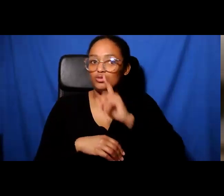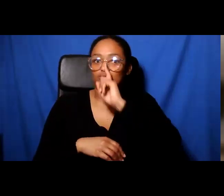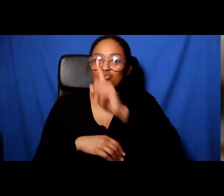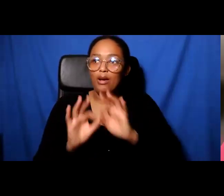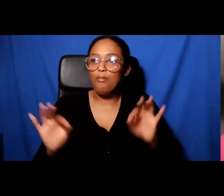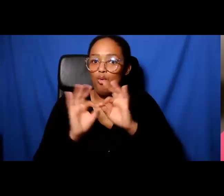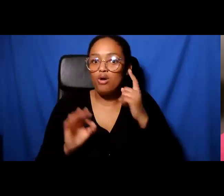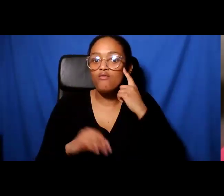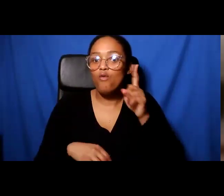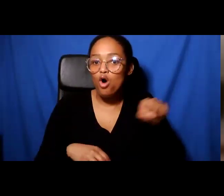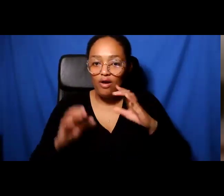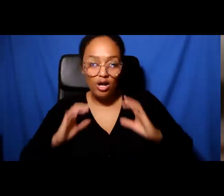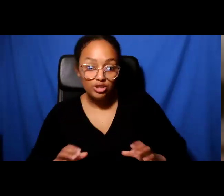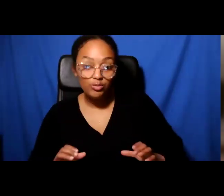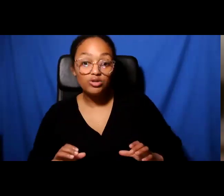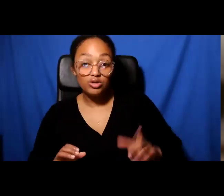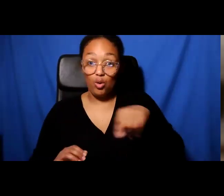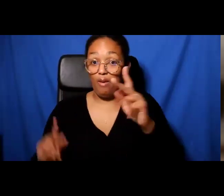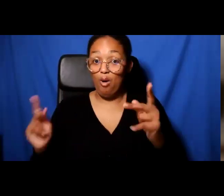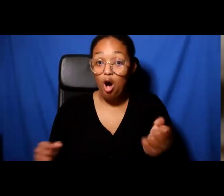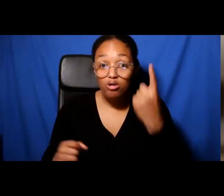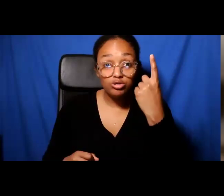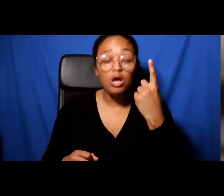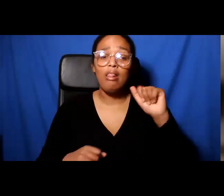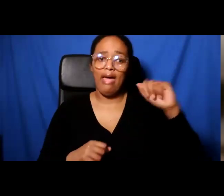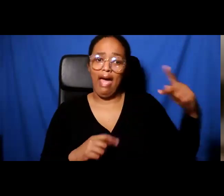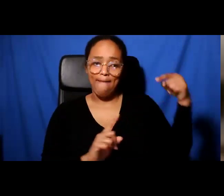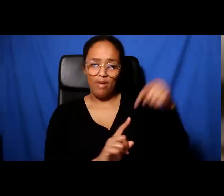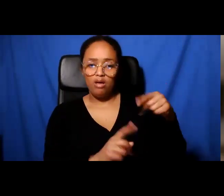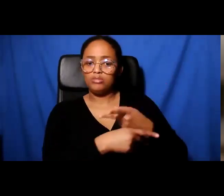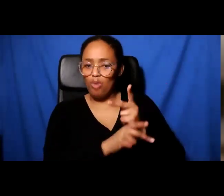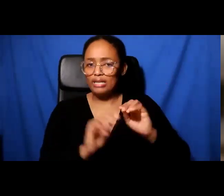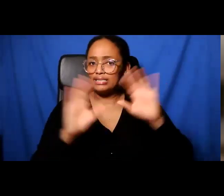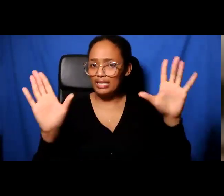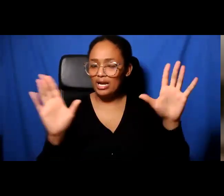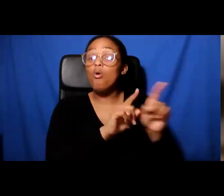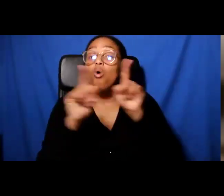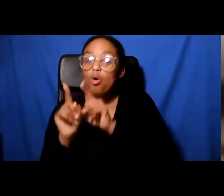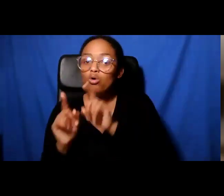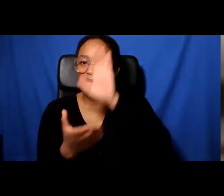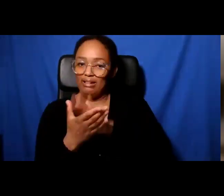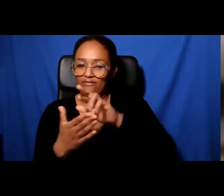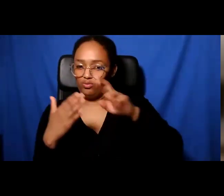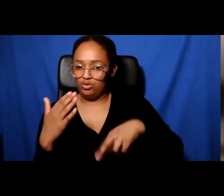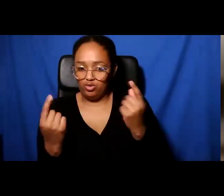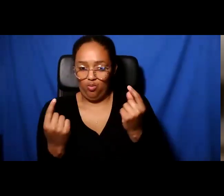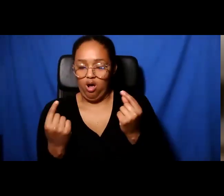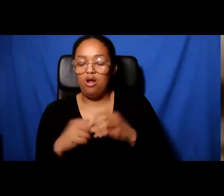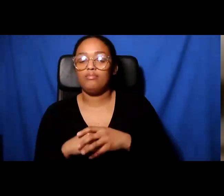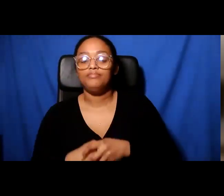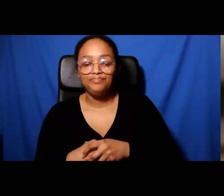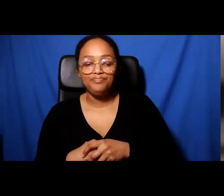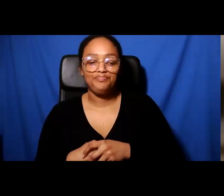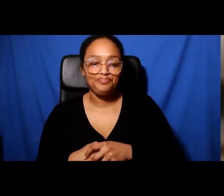make sure that people not only understood the product, but believed in the results of the